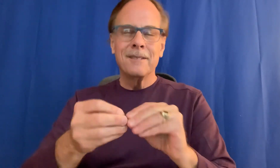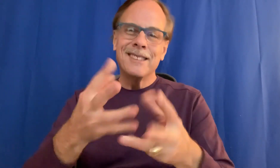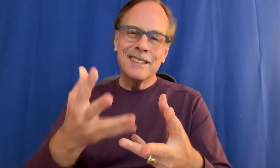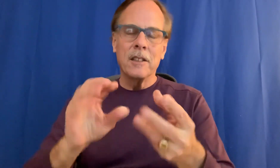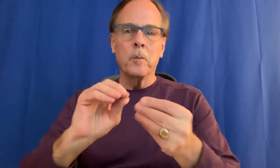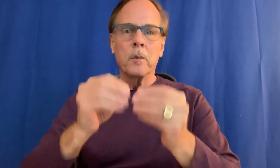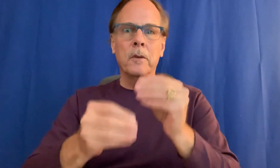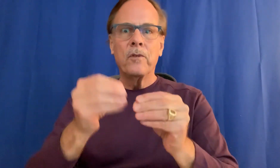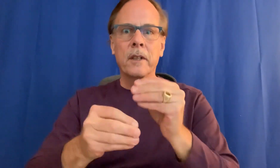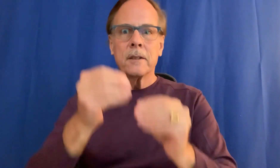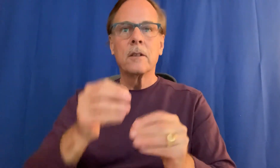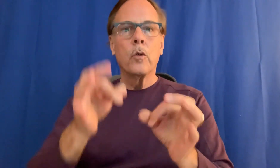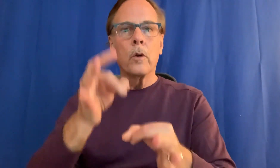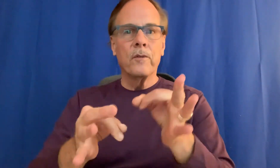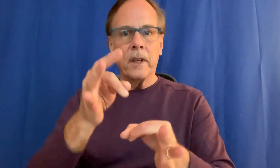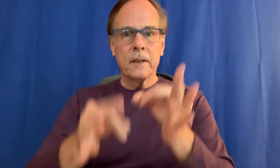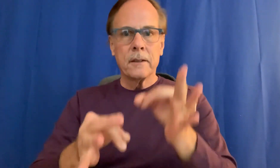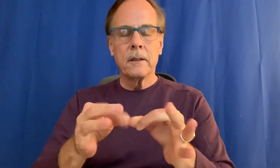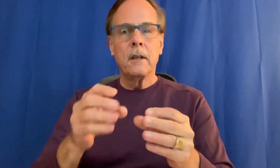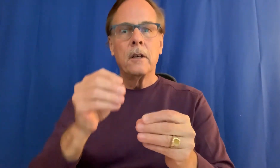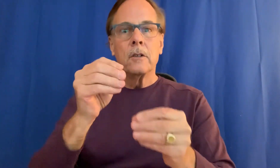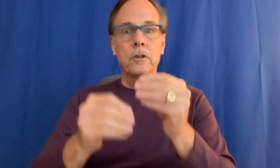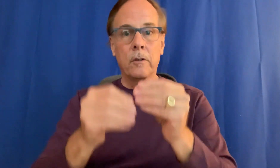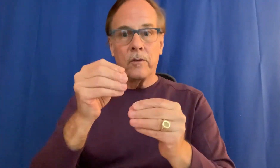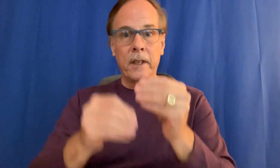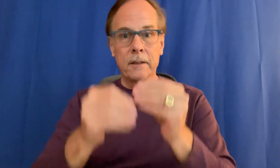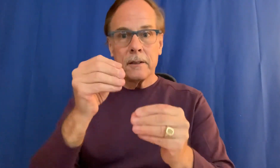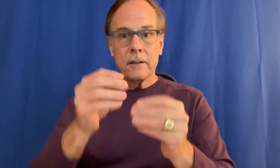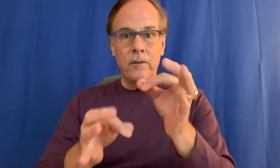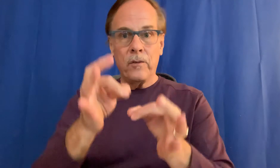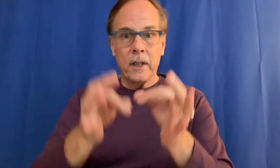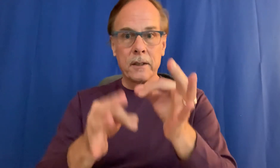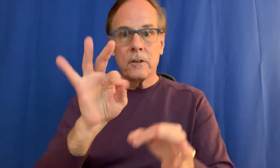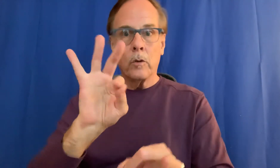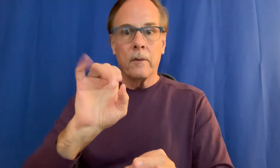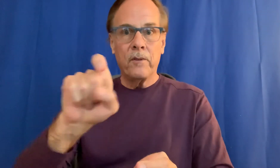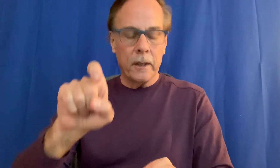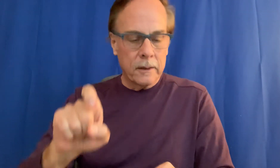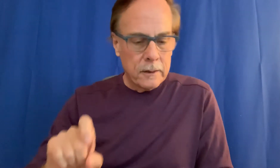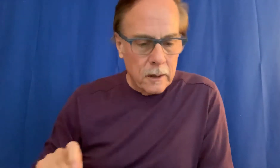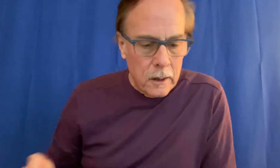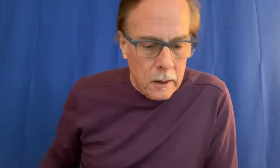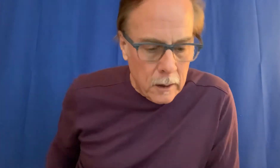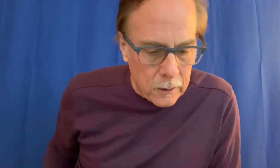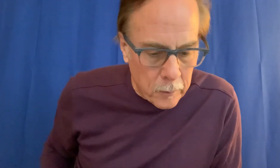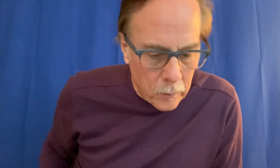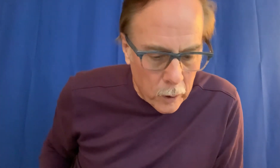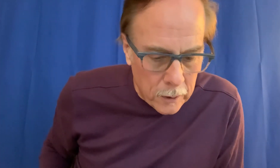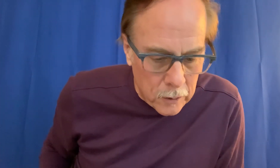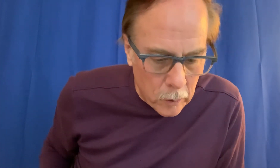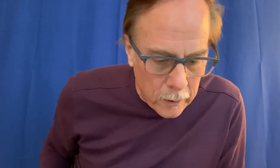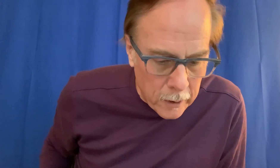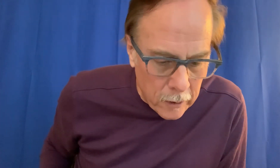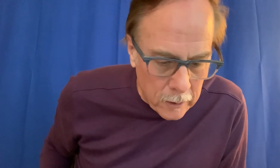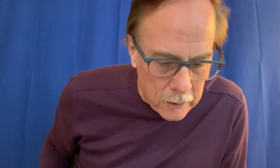that's number, but fix or fix. So fix, or fix. What he's doing there in the